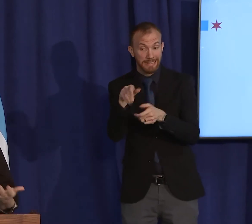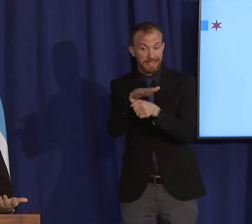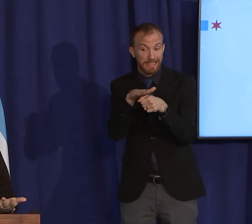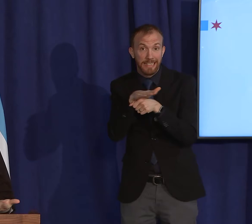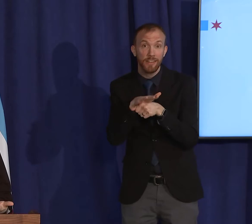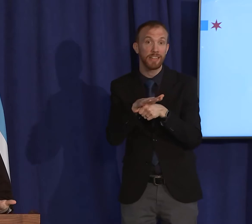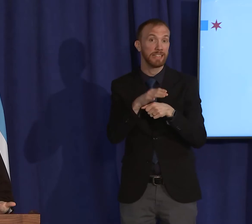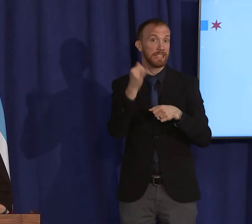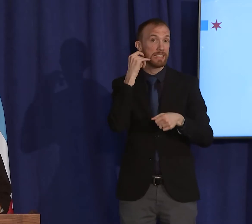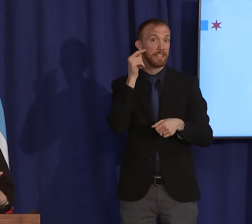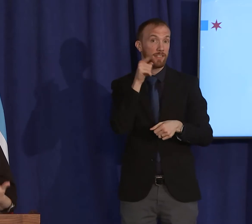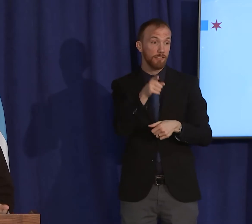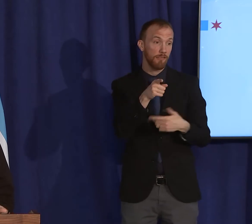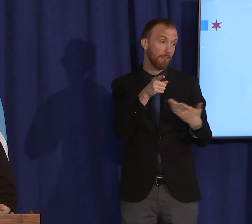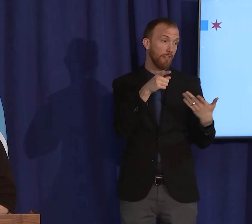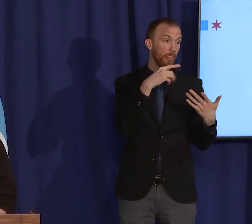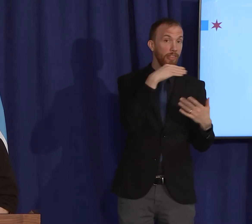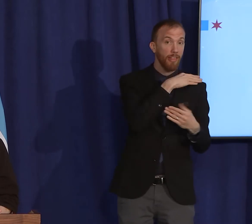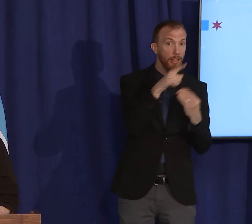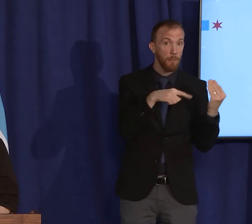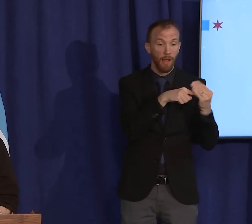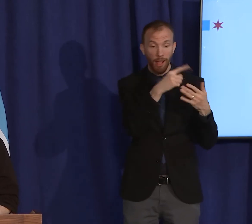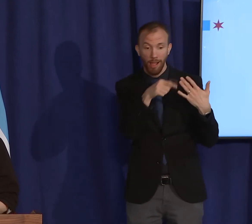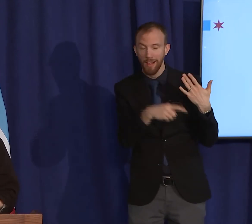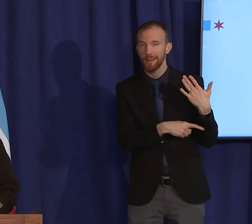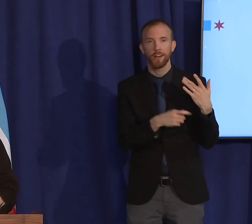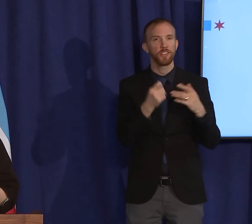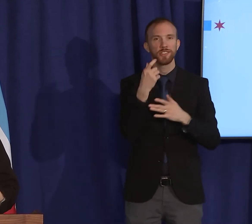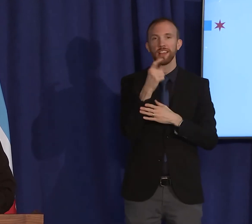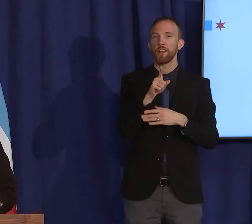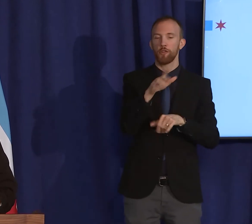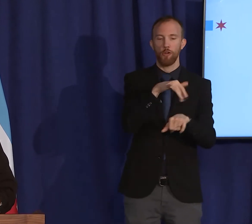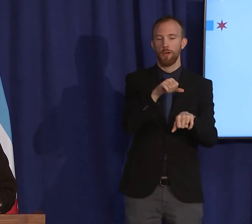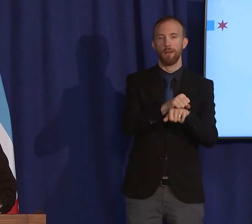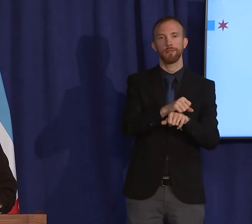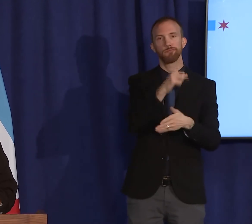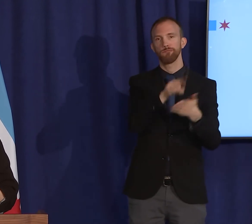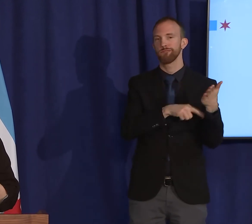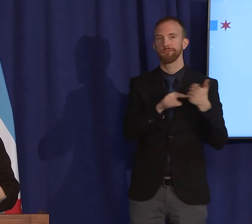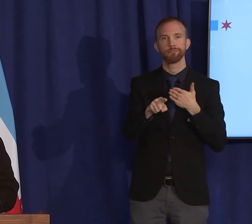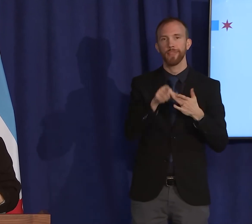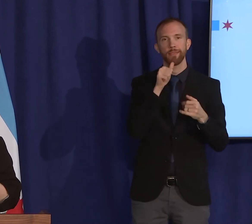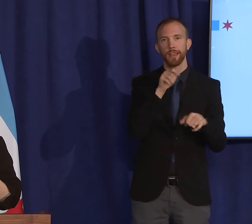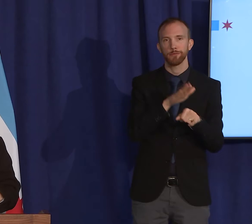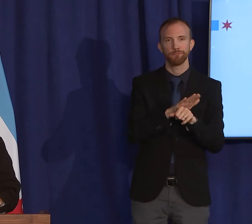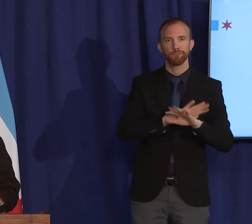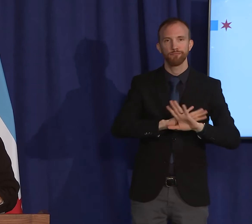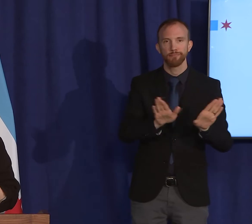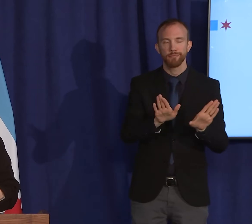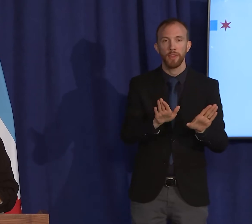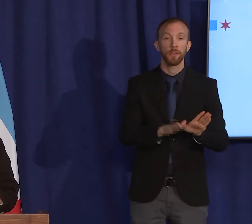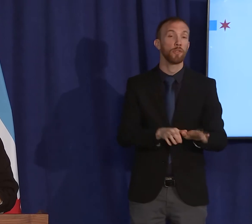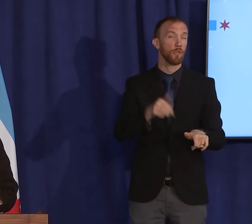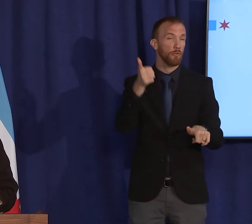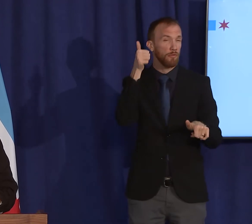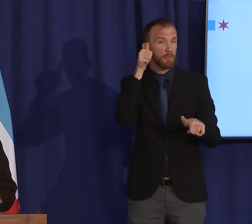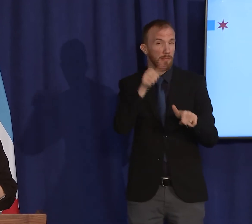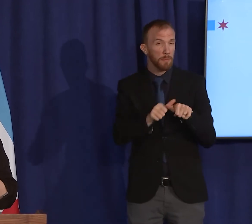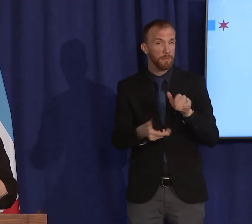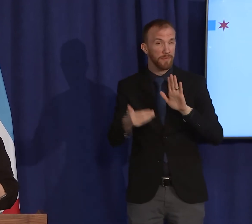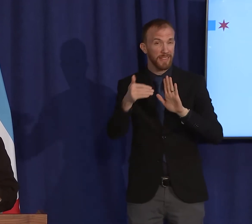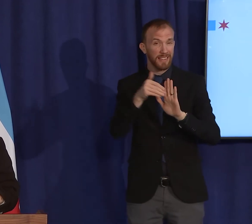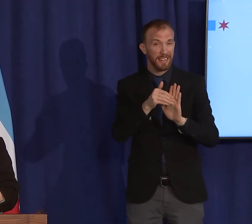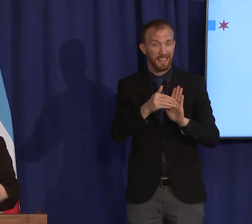not, we won't confirm that appointment and you won't be able to get a vaccine. So reminder, top priority at the United